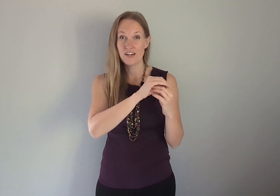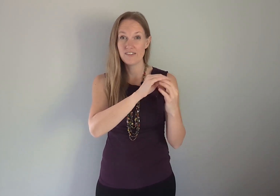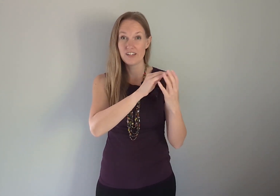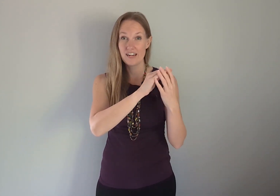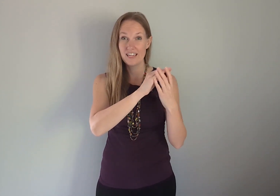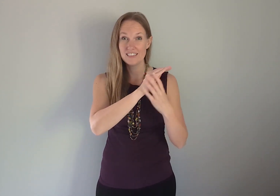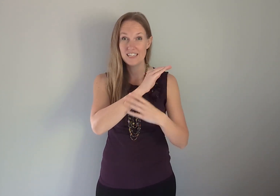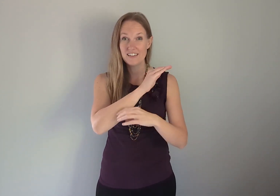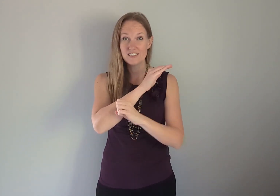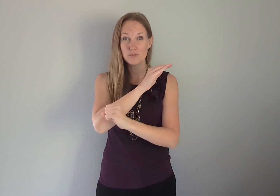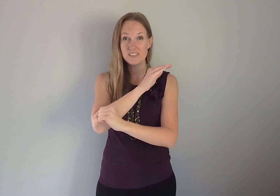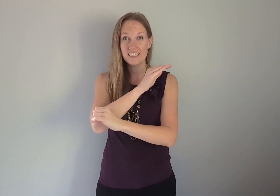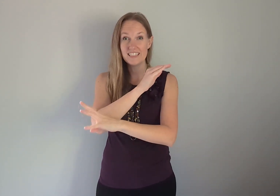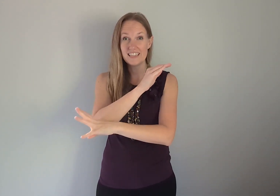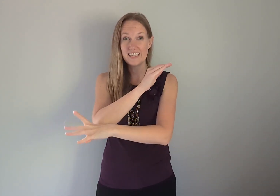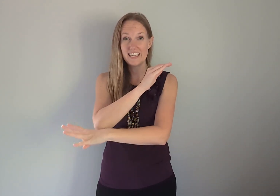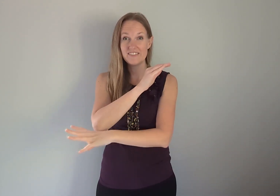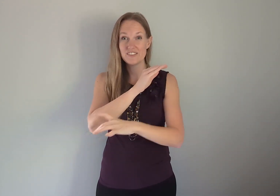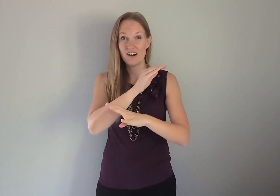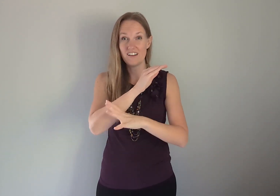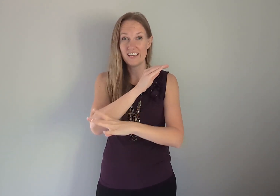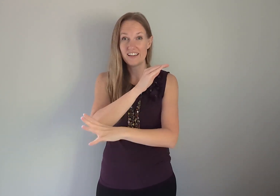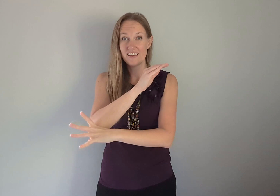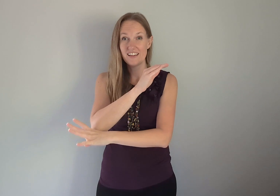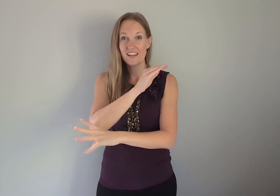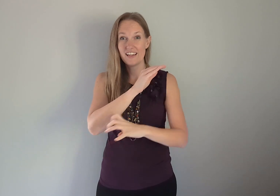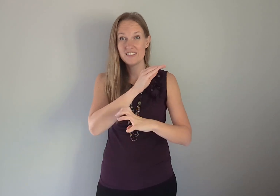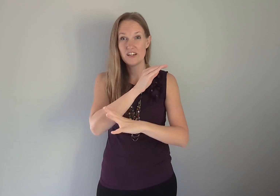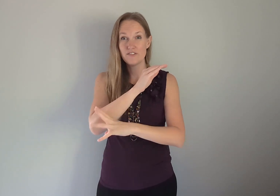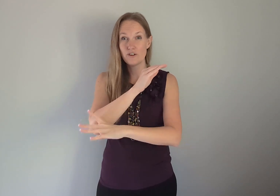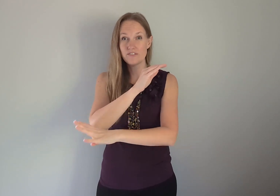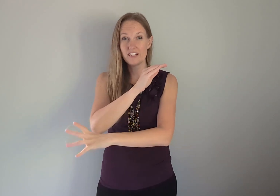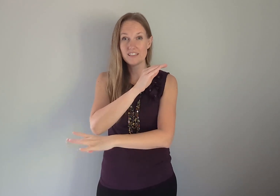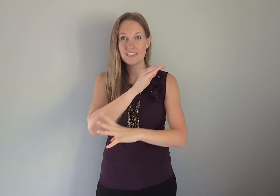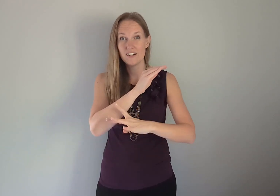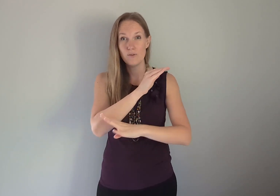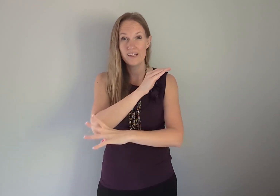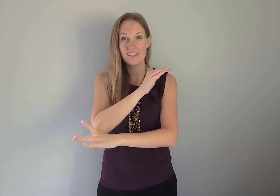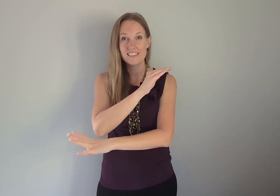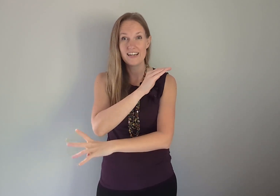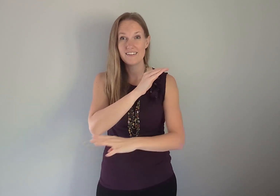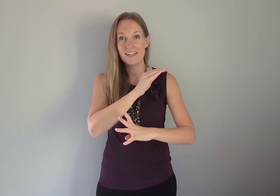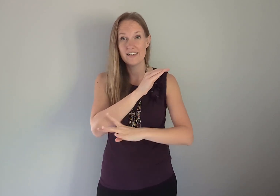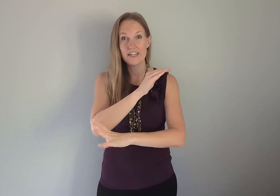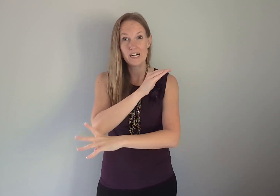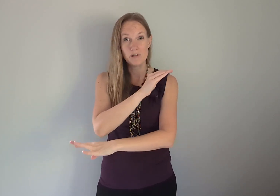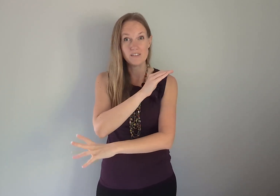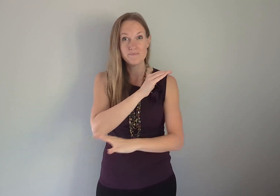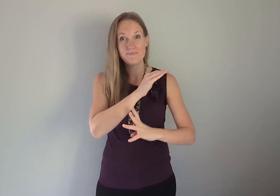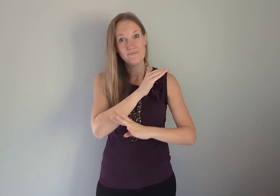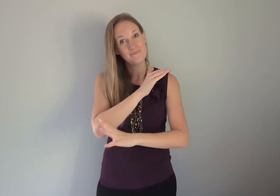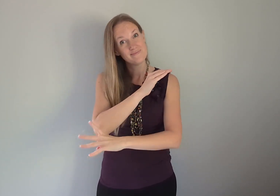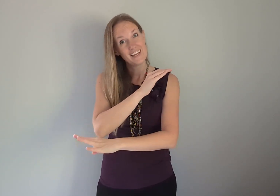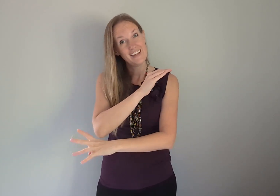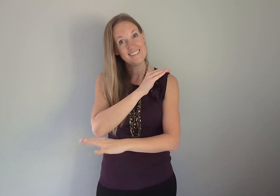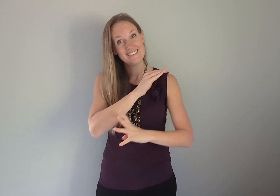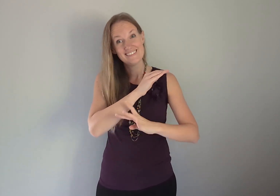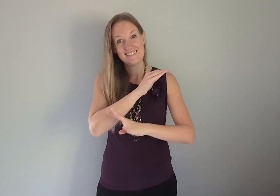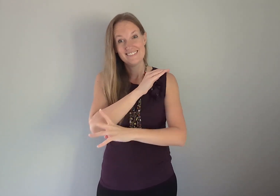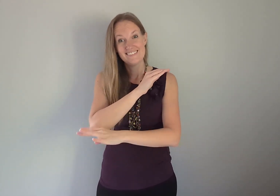have your hand here and it's almost like the leaves falling. Okay, so you have 4 fingers kind of wiggling down here at your elbow. Okay,